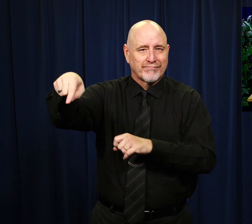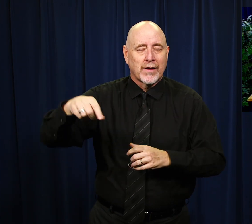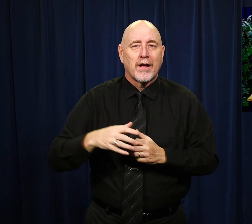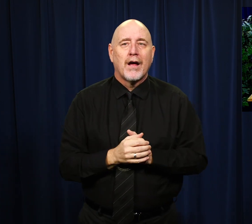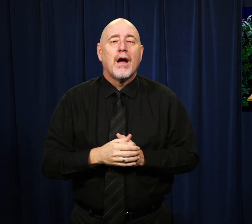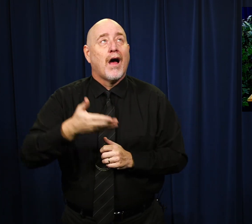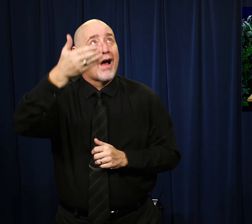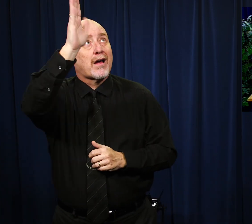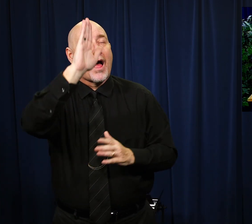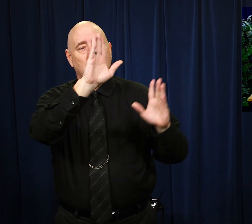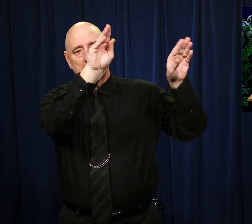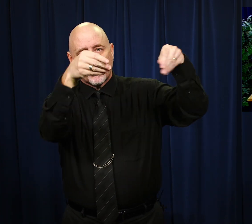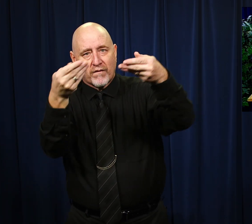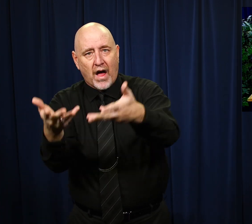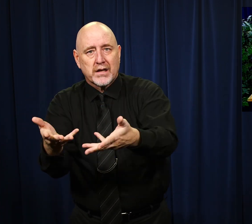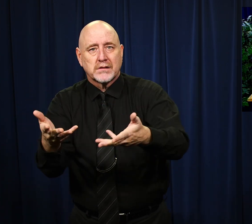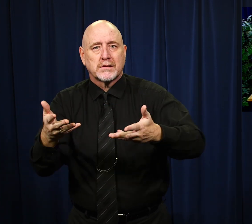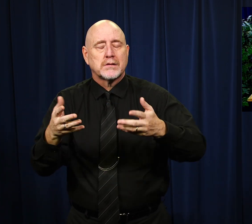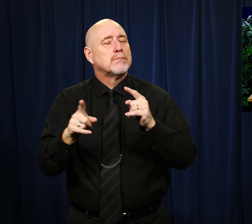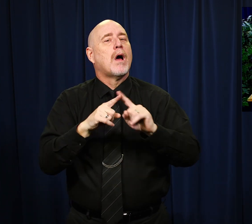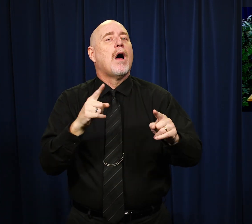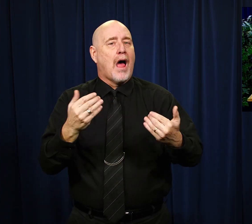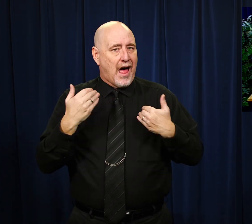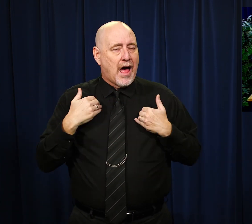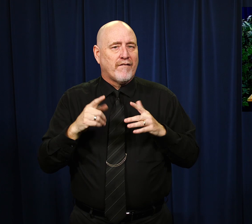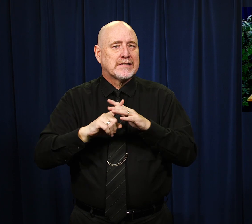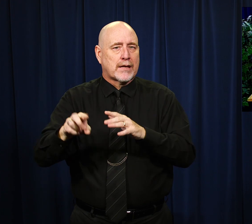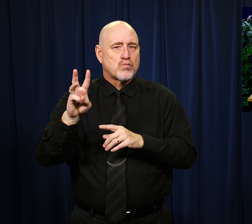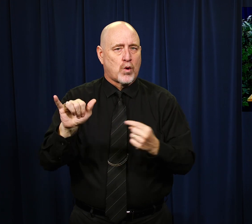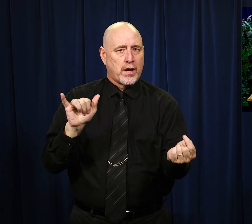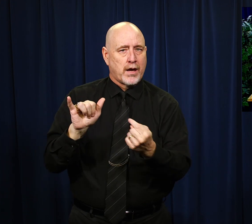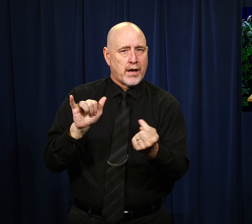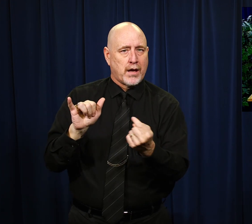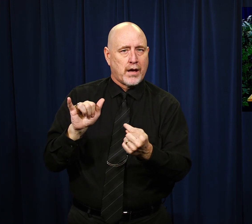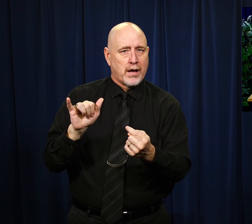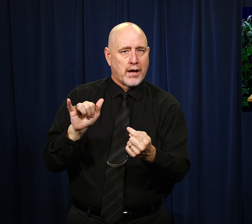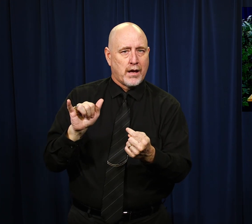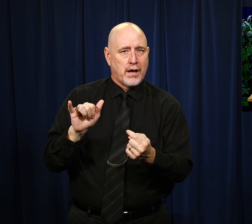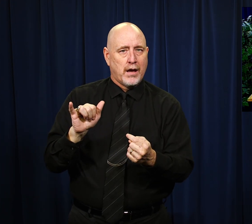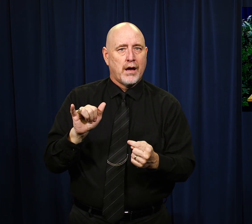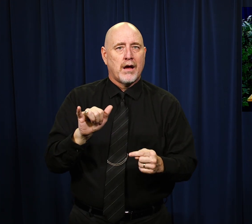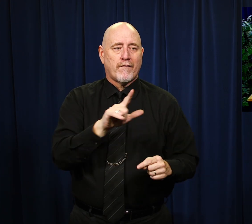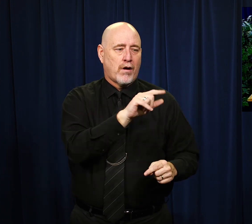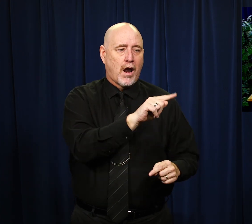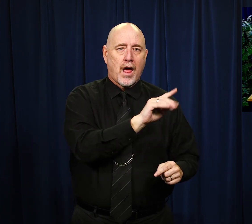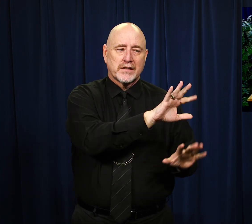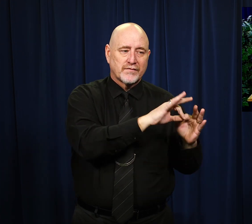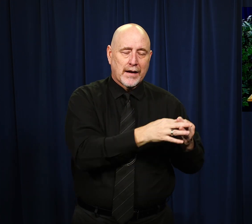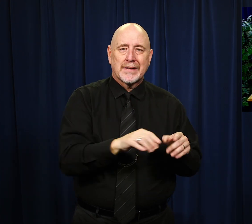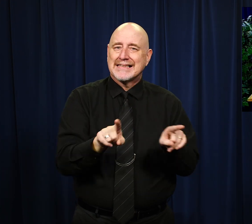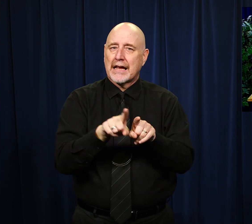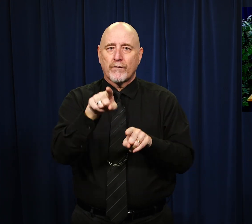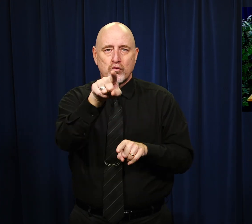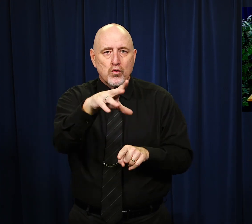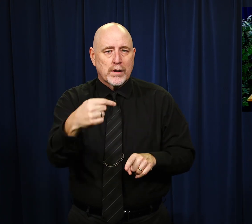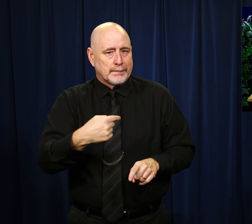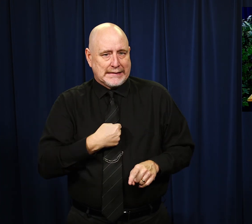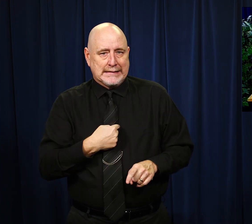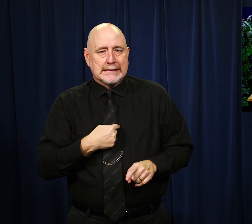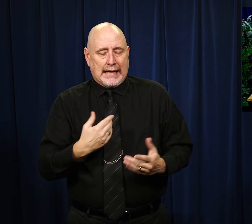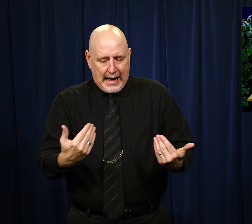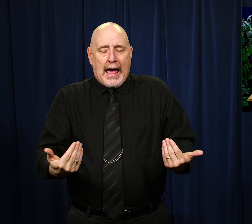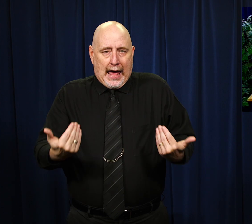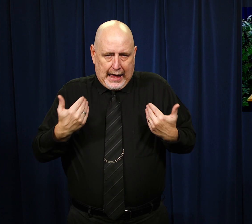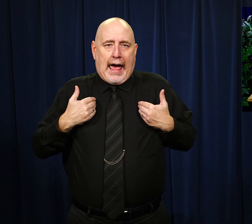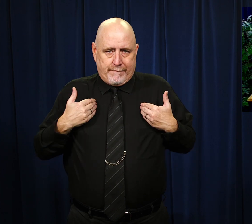It was God's providence, though, but there was a way of escape. There was for these people, there will be for you and me.